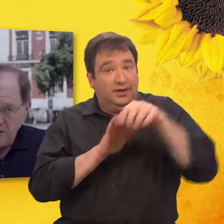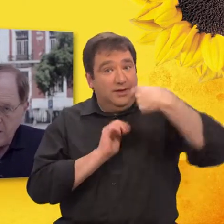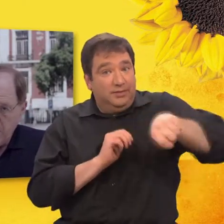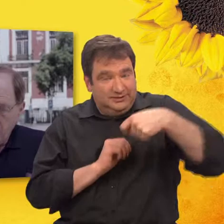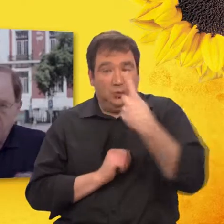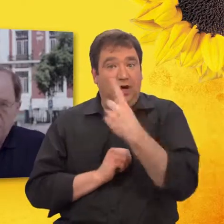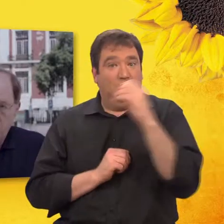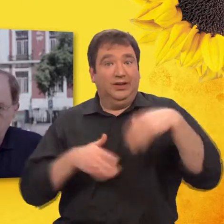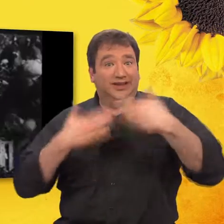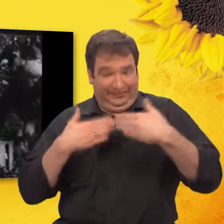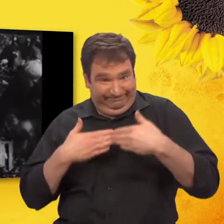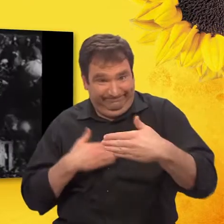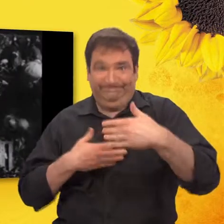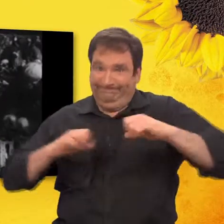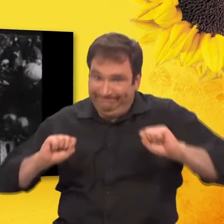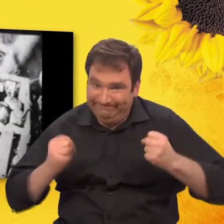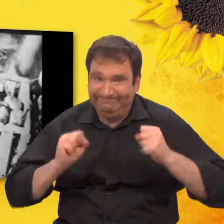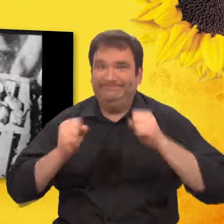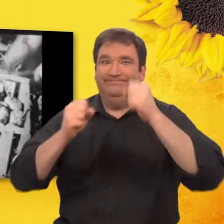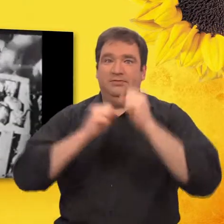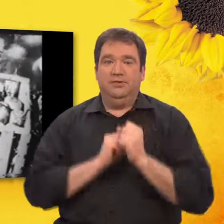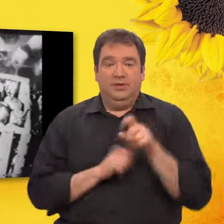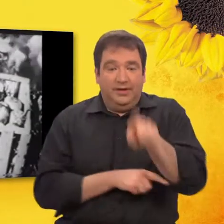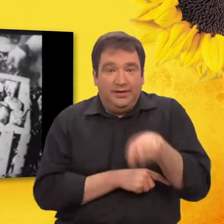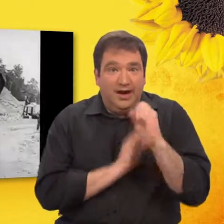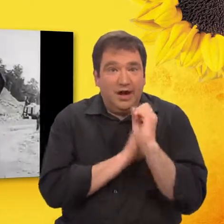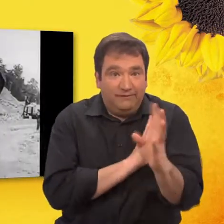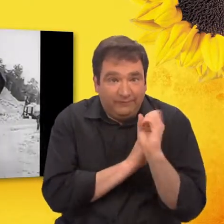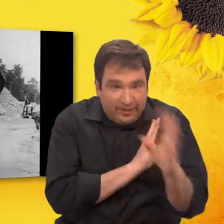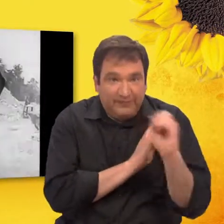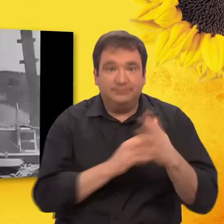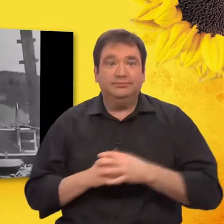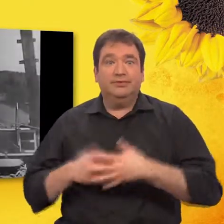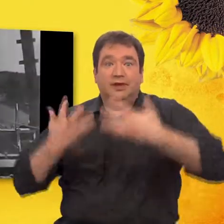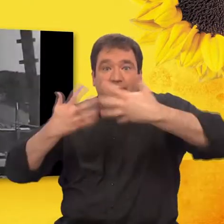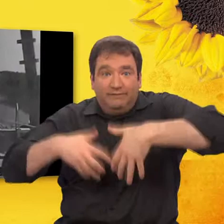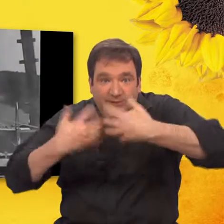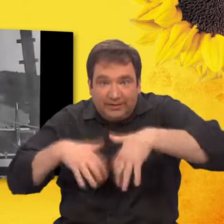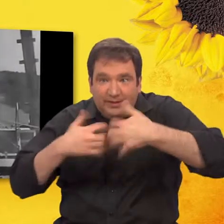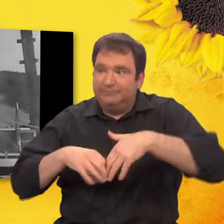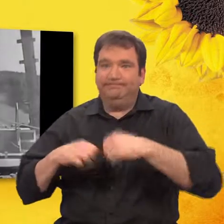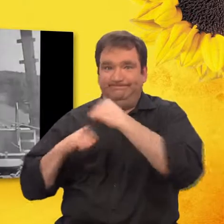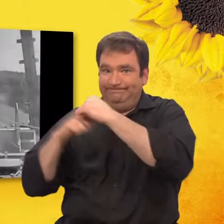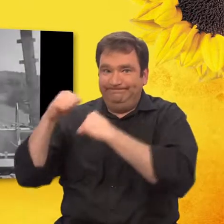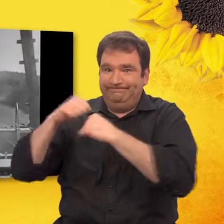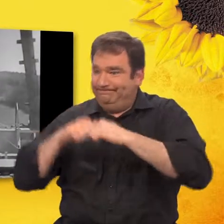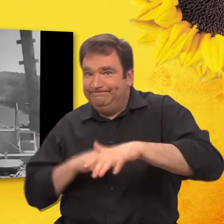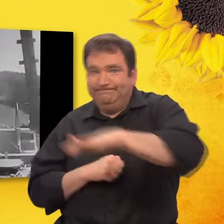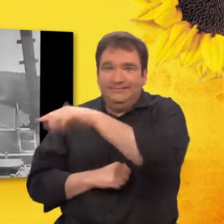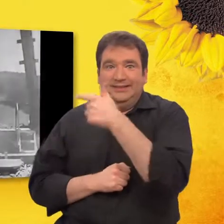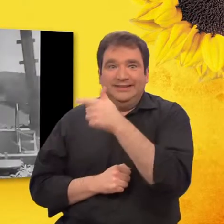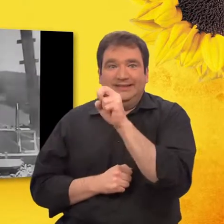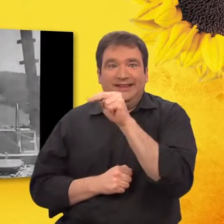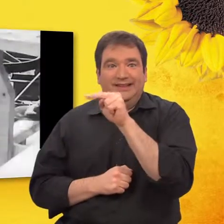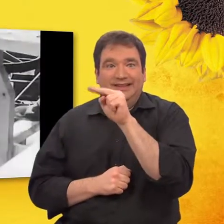days of Roosevelt's administration. There was stabilization of agriculture, stabilization of industry, the launching of a